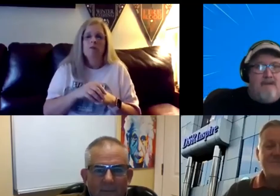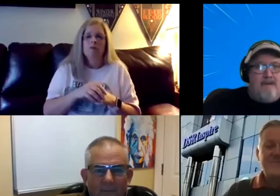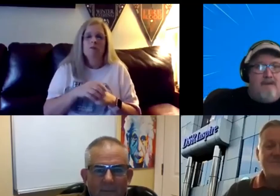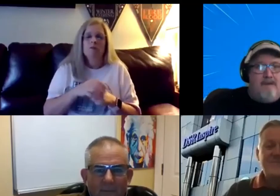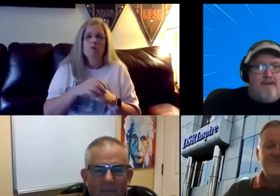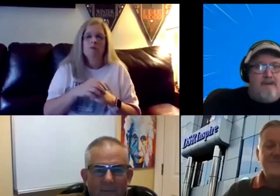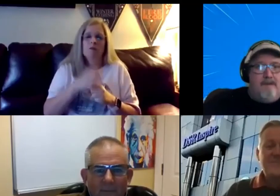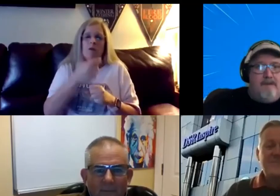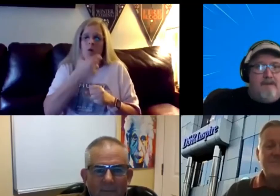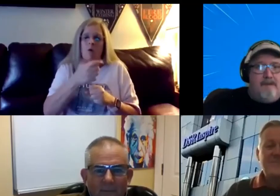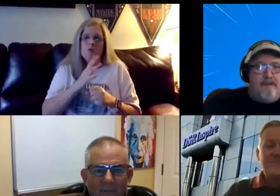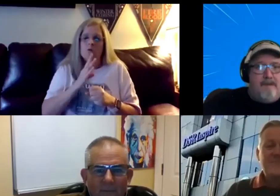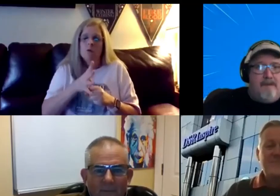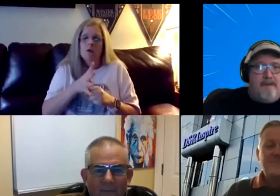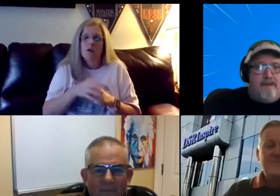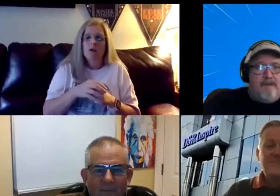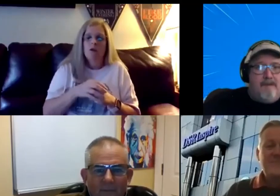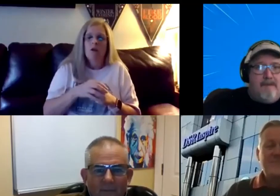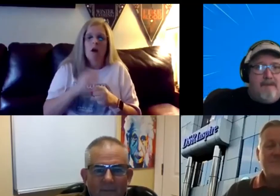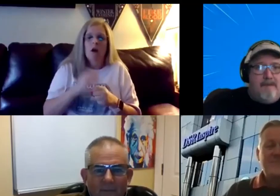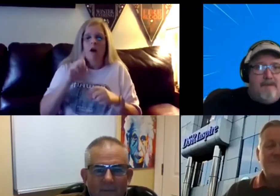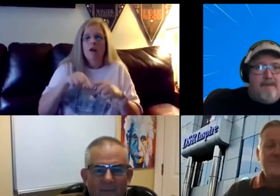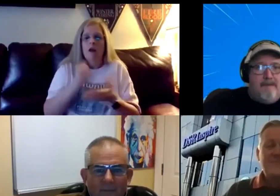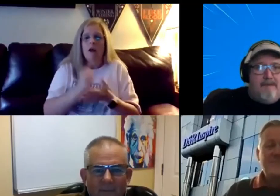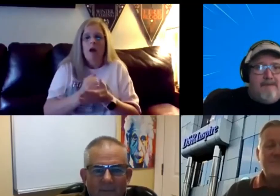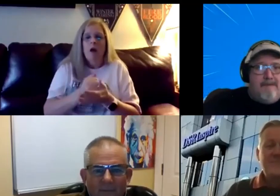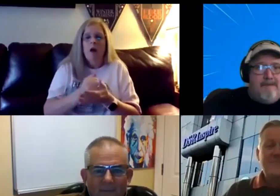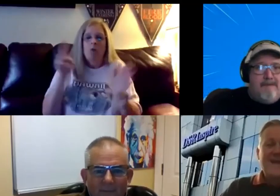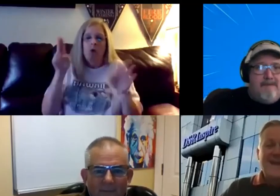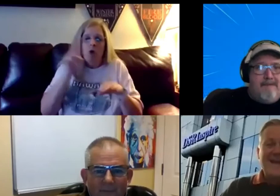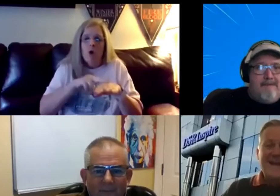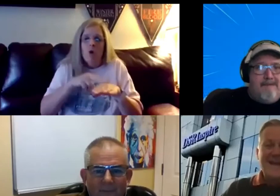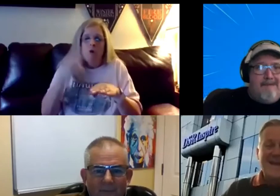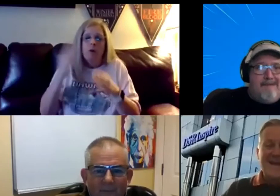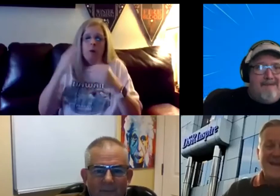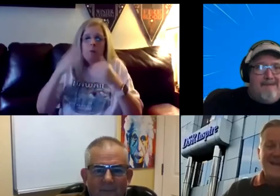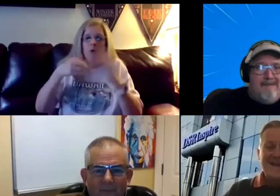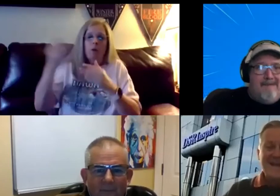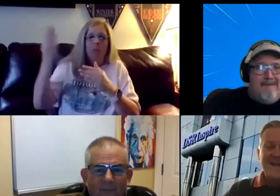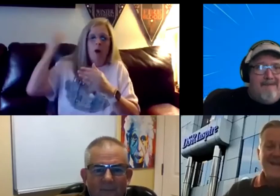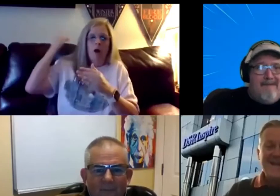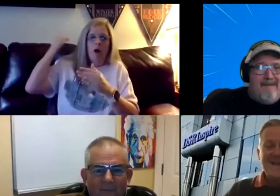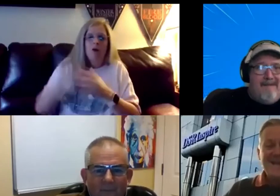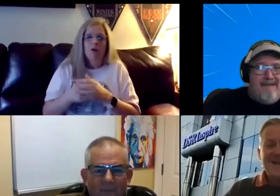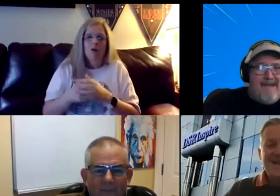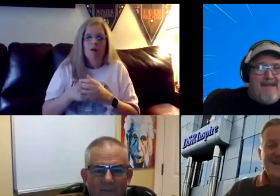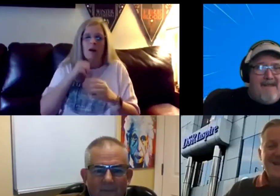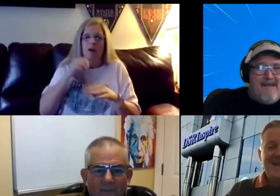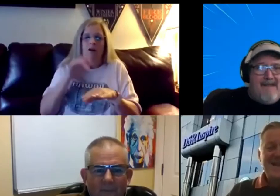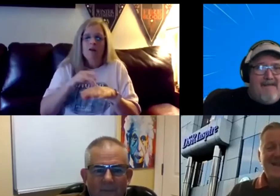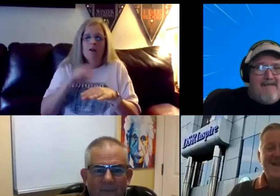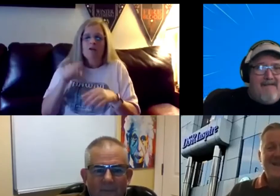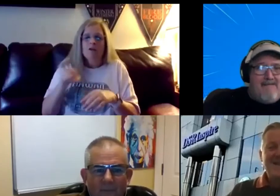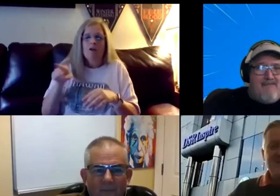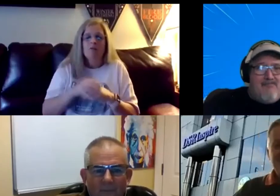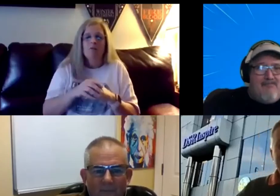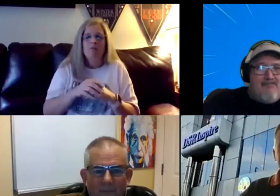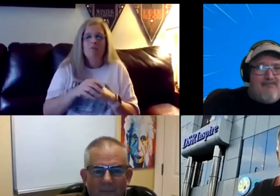watching you speak, I can't help but notice the building behind you. Okay, and that's something I didn't touch on. That,